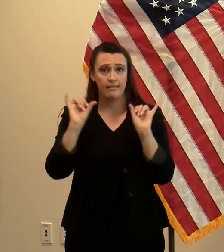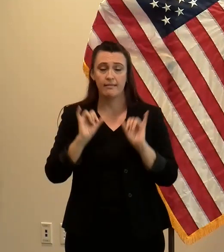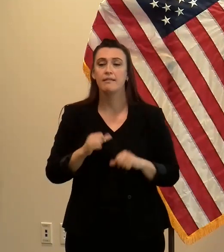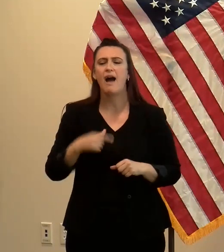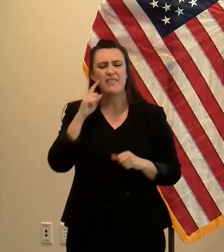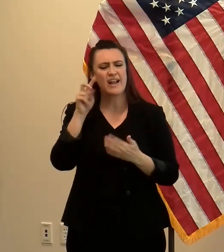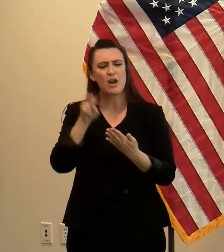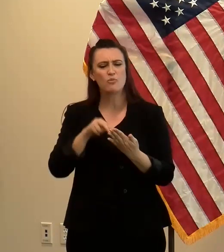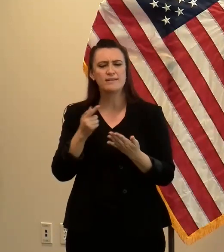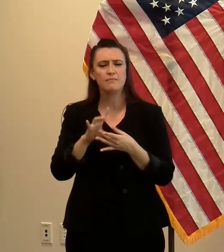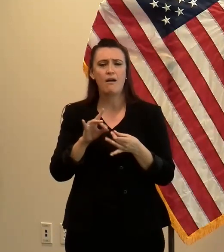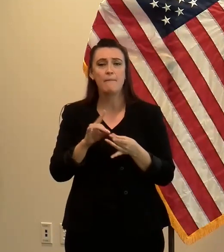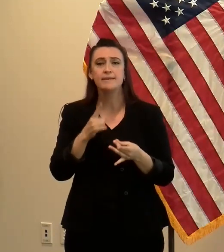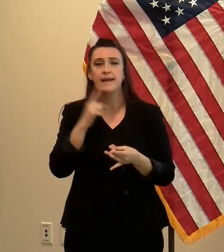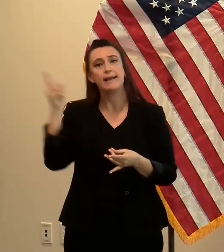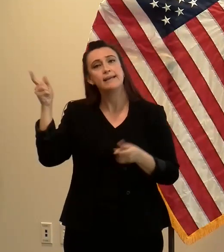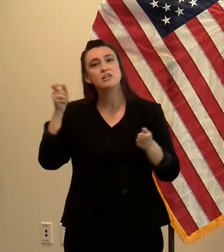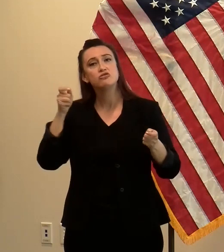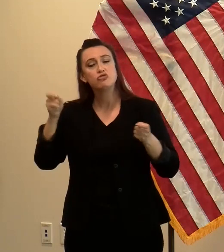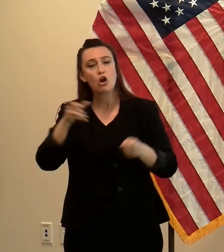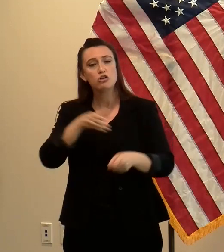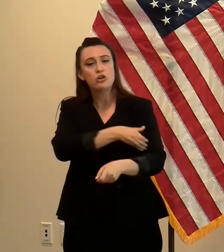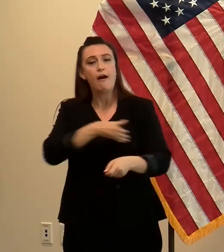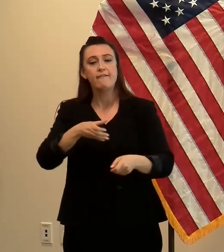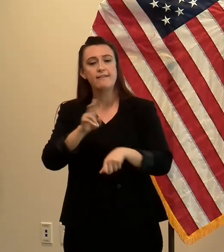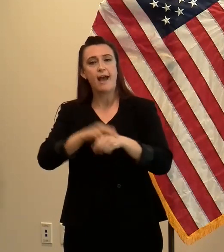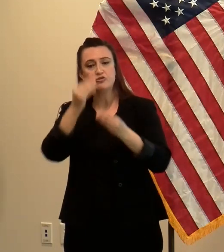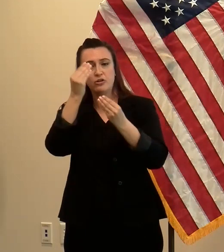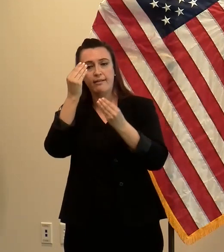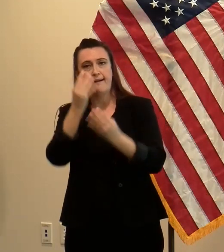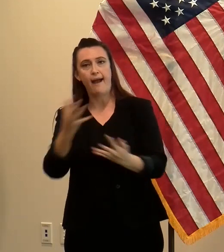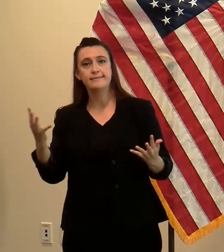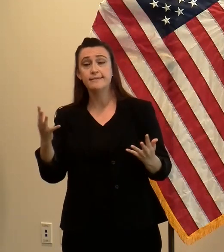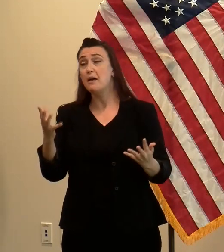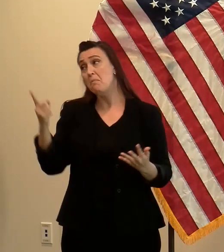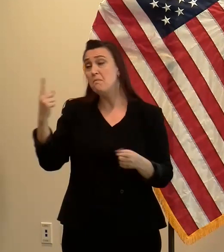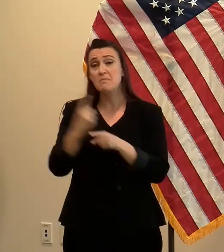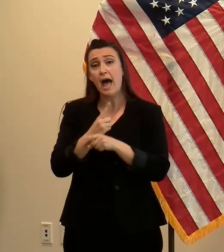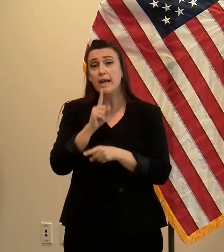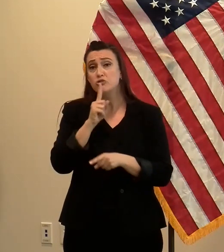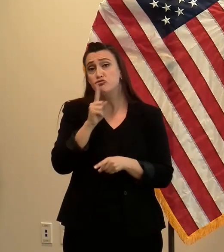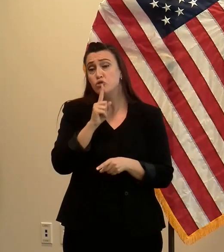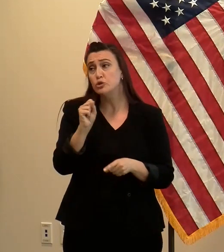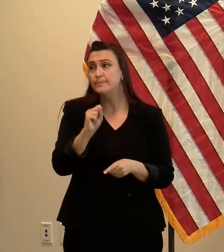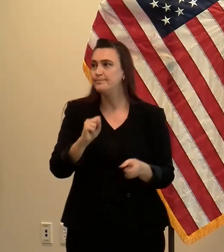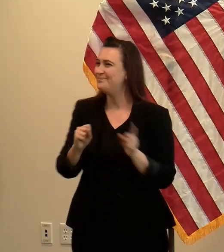comment was that he's in charge of the national guidance, and that's accurate.